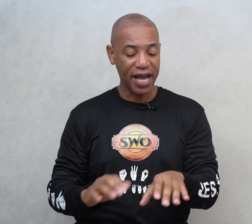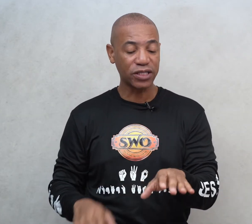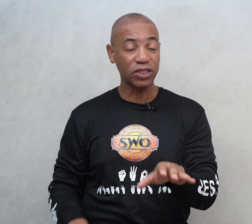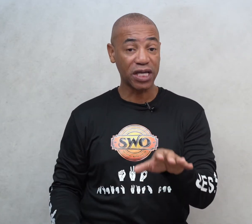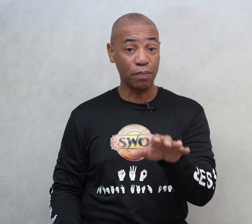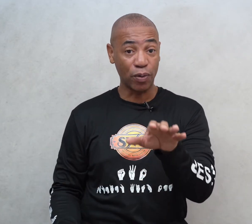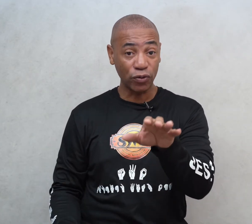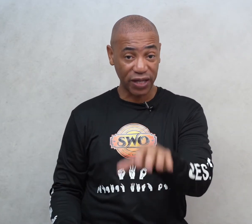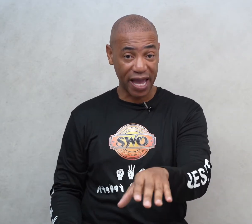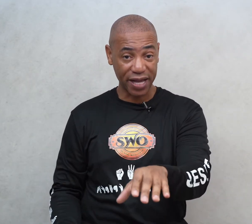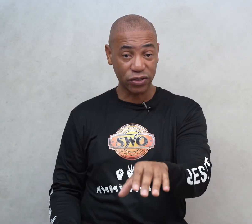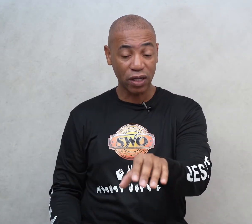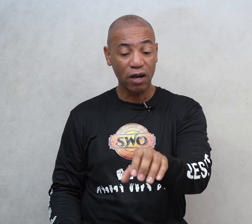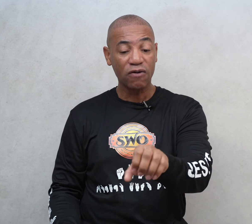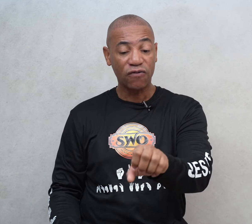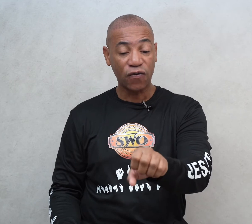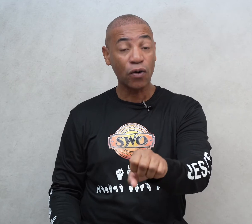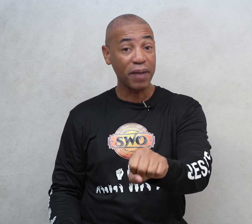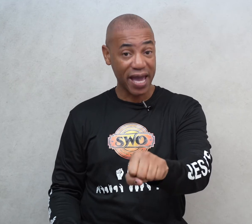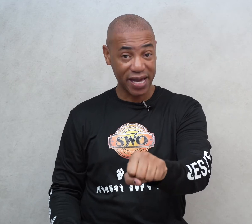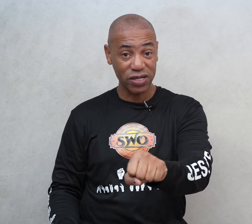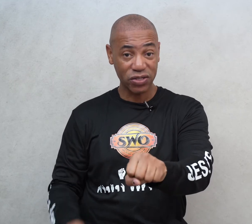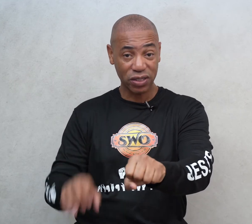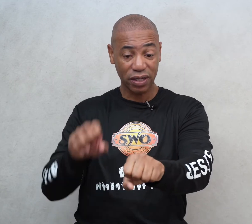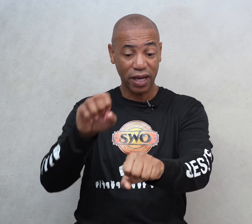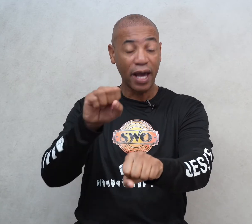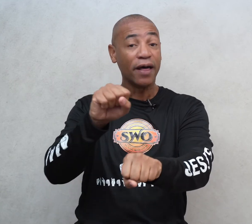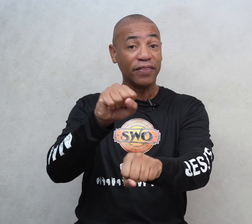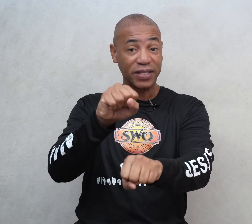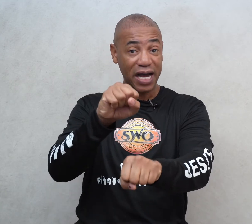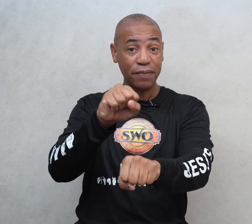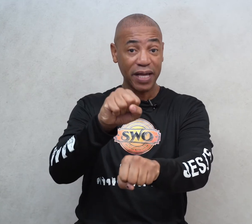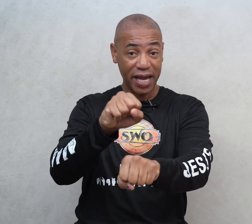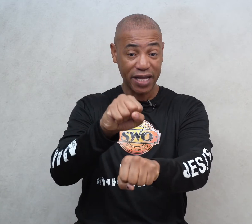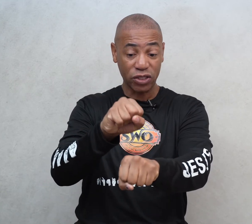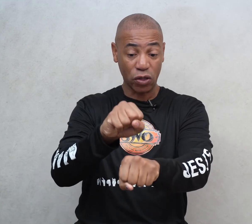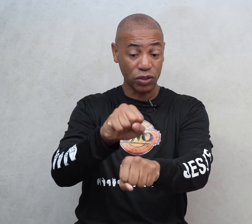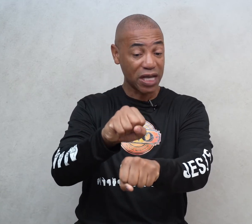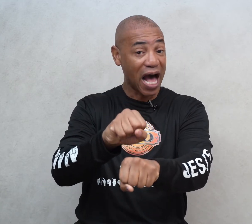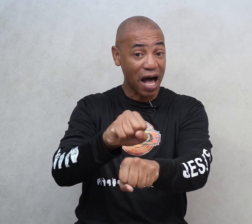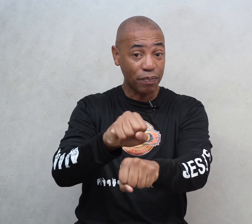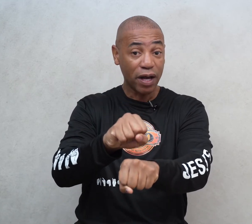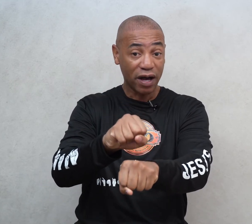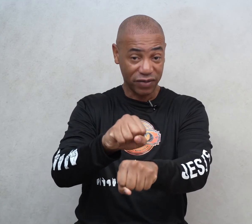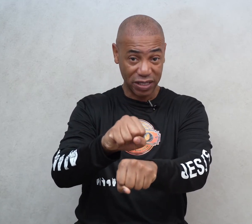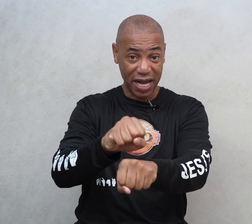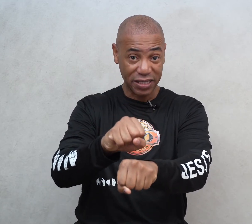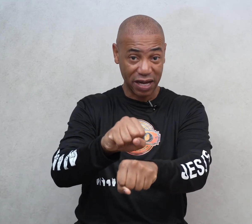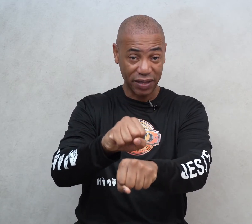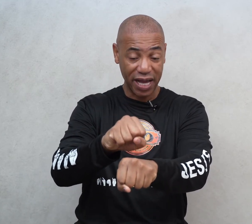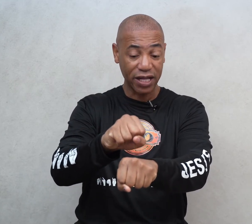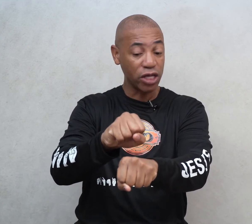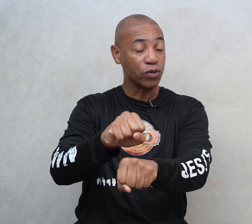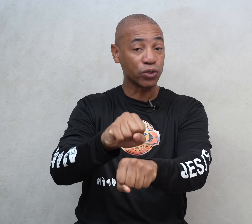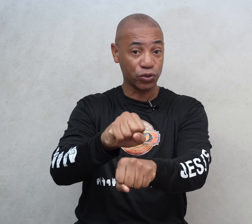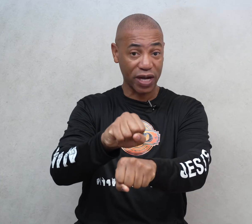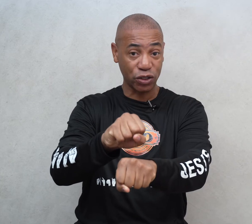actually take both hands, form A's. The dominant hand is on top of the non-dominant hand, and you will strike